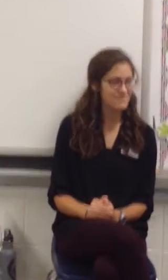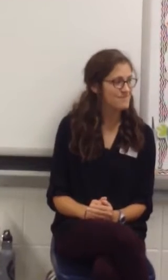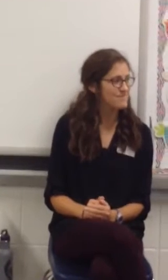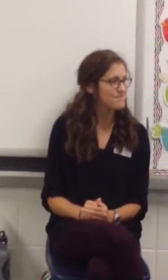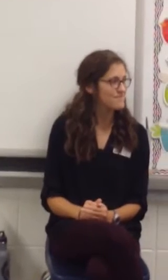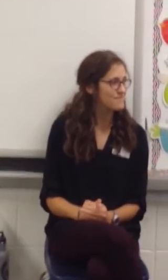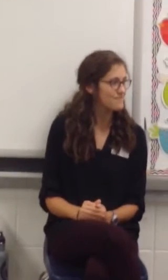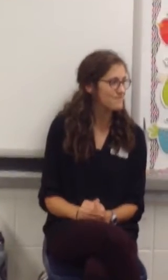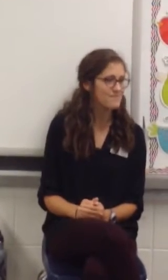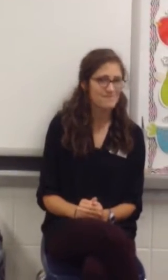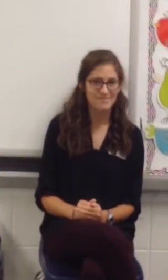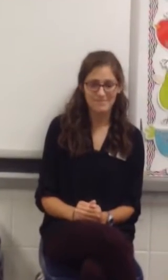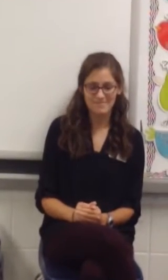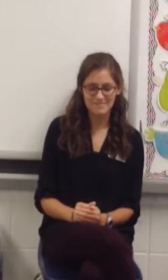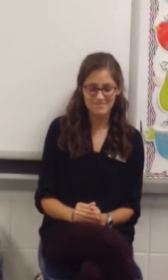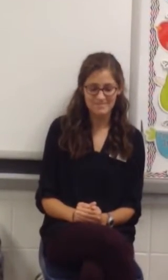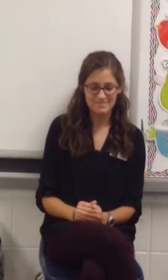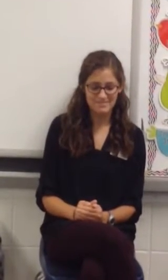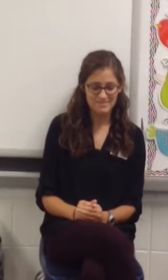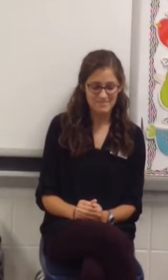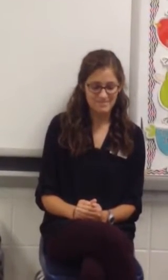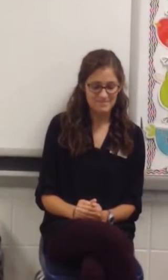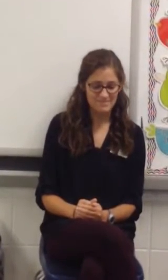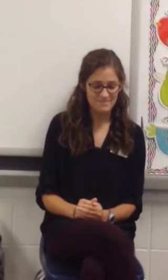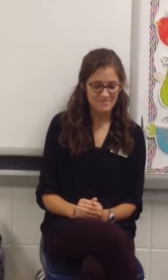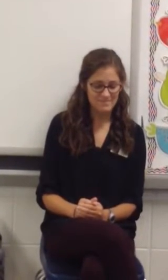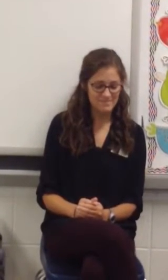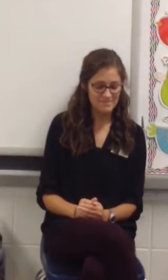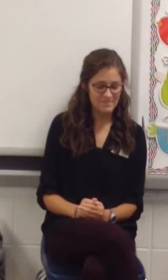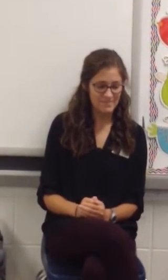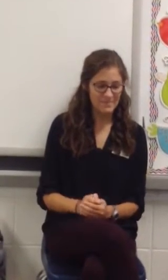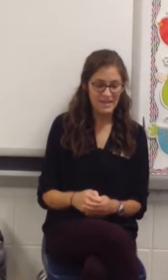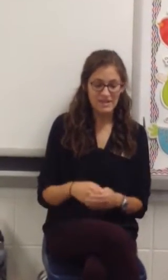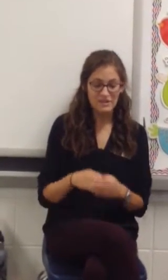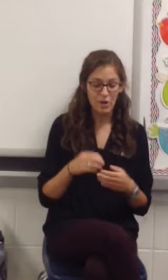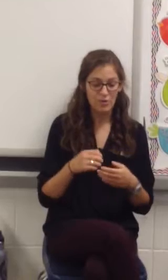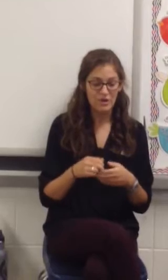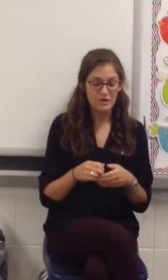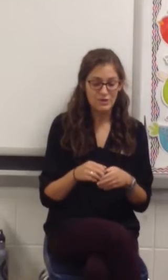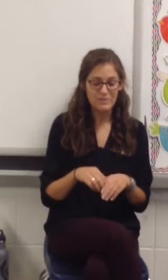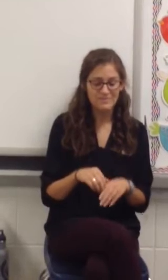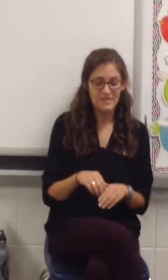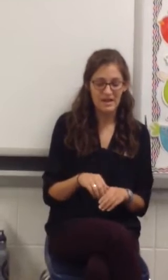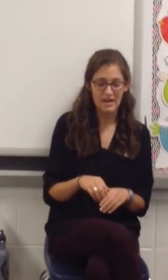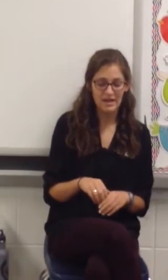your restaurant, then we're going to have to do it a little differently. Because